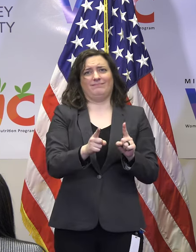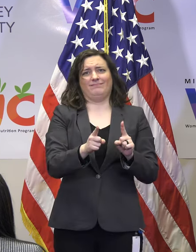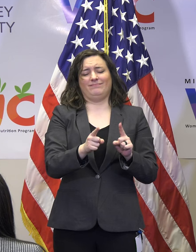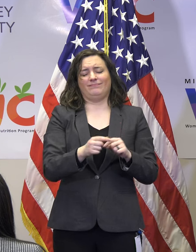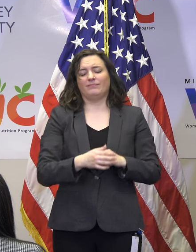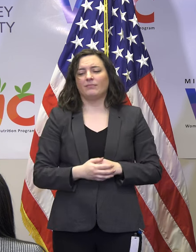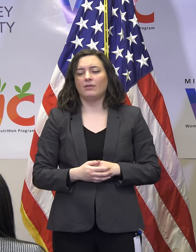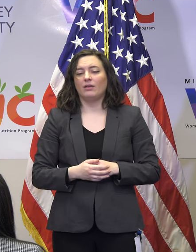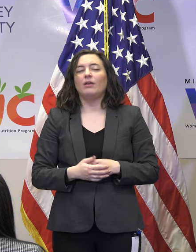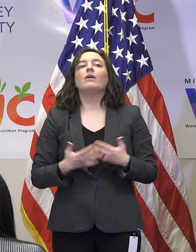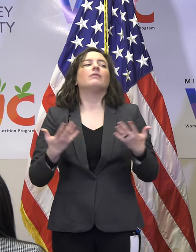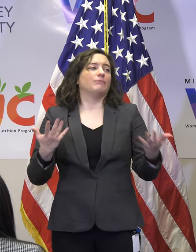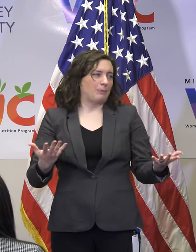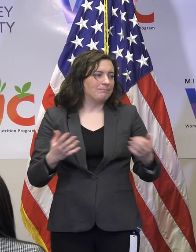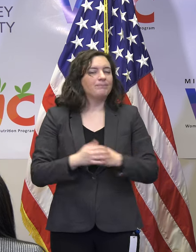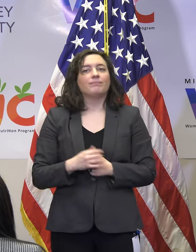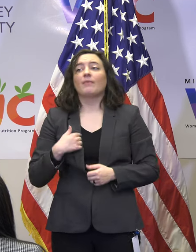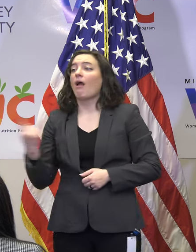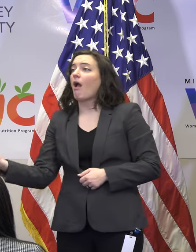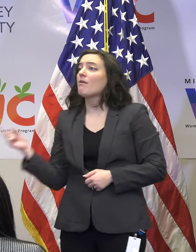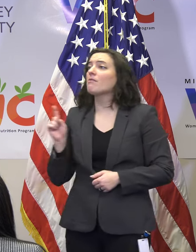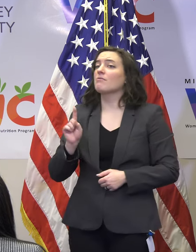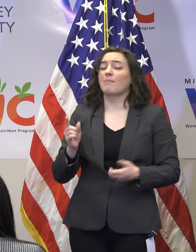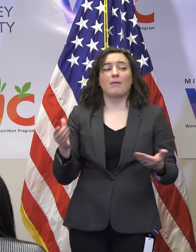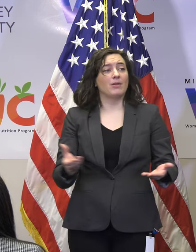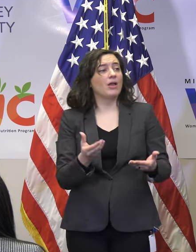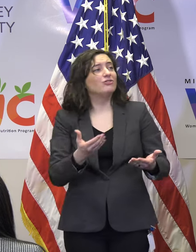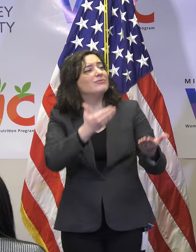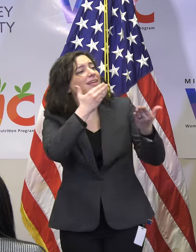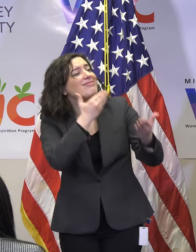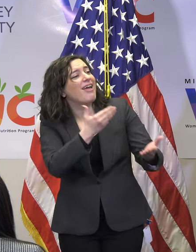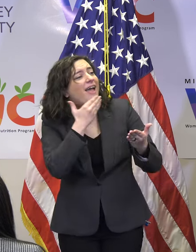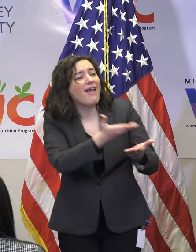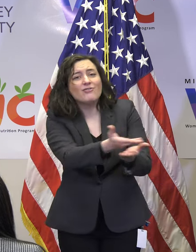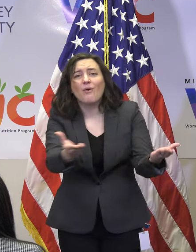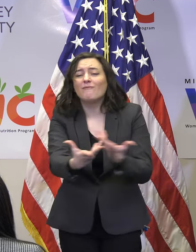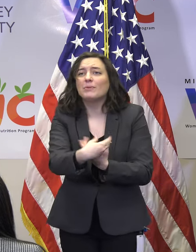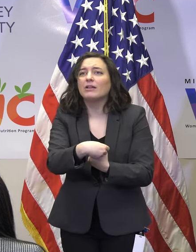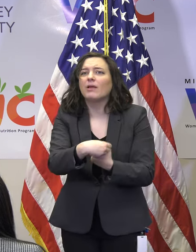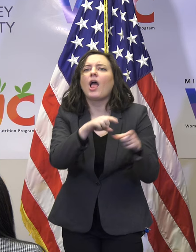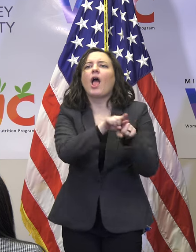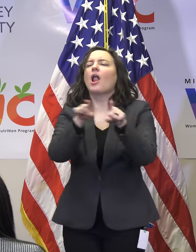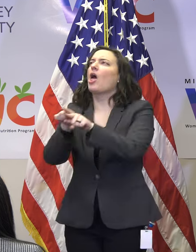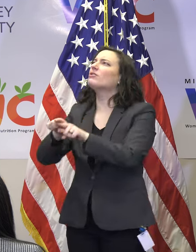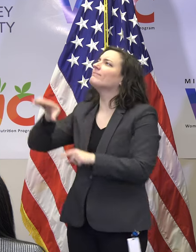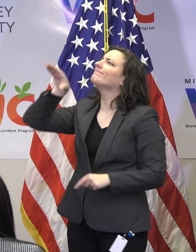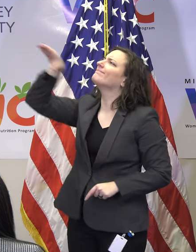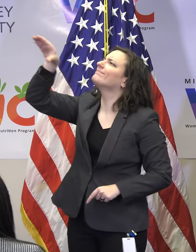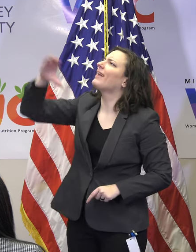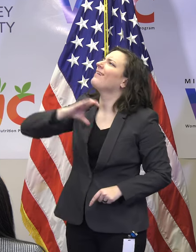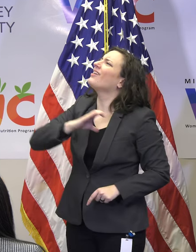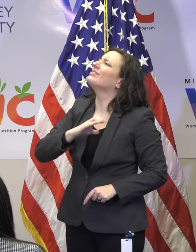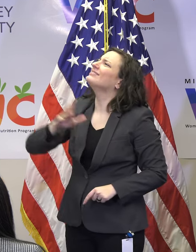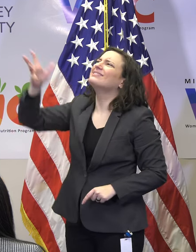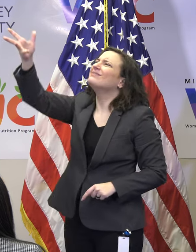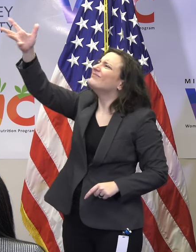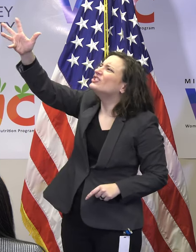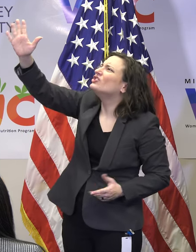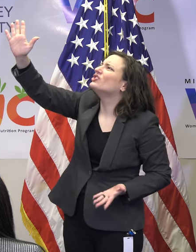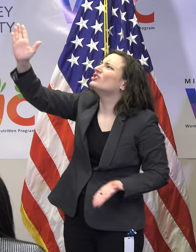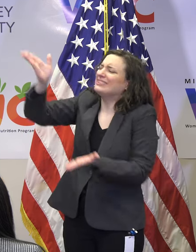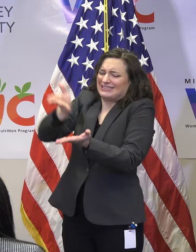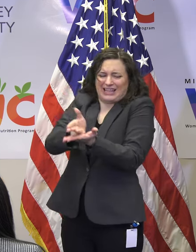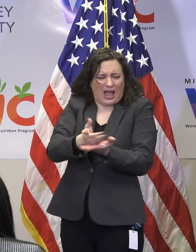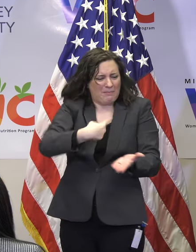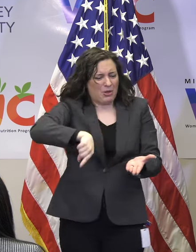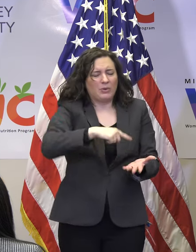thank those who are participating in WIC, but to urge Congress to end the tension and uncertainty that we now